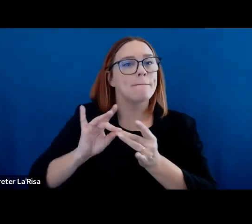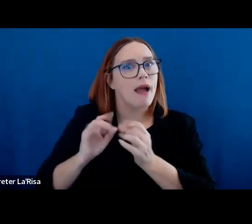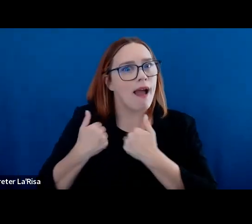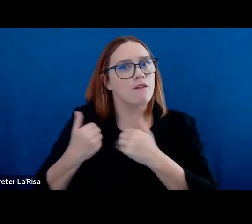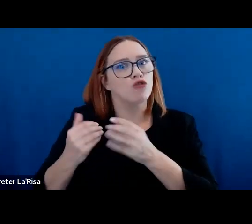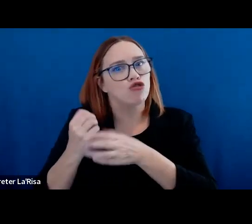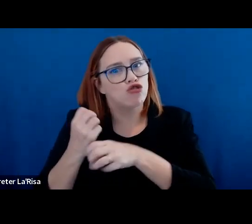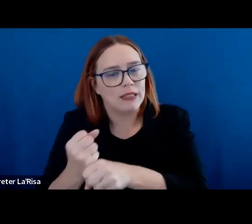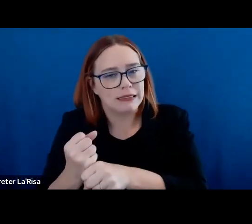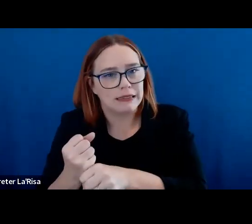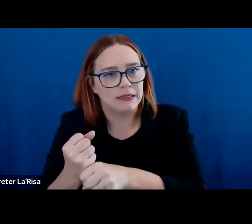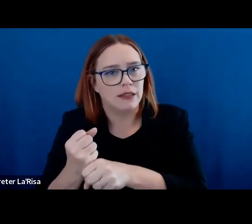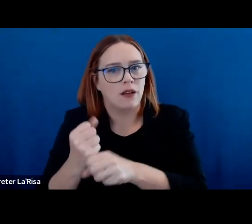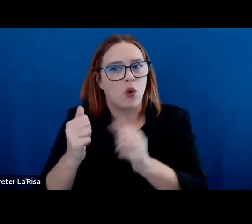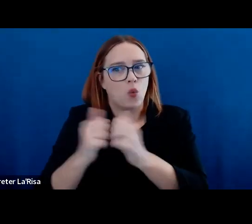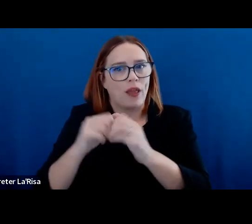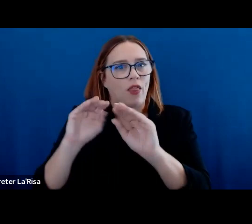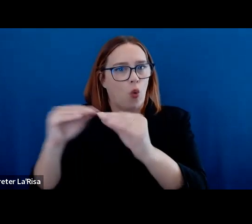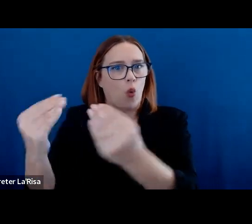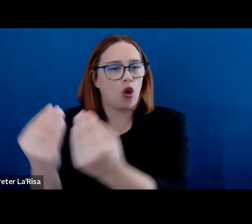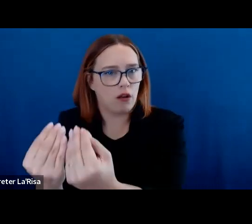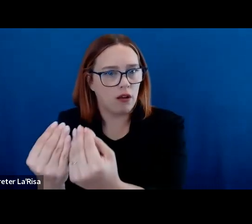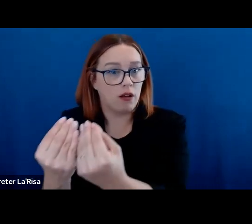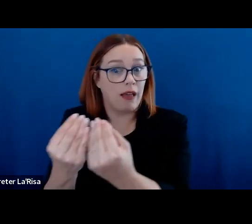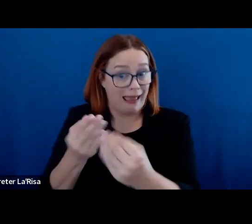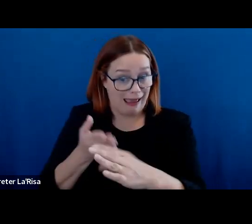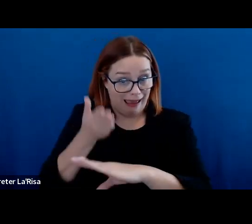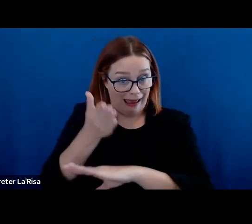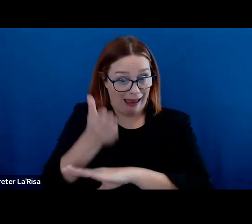organization, then sending out